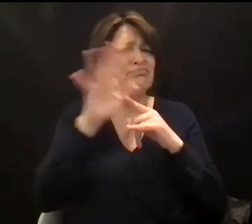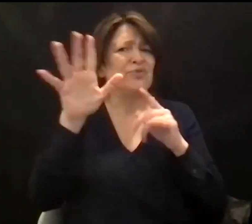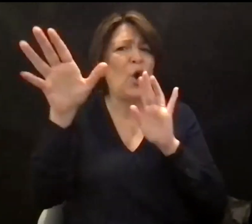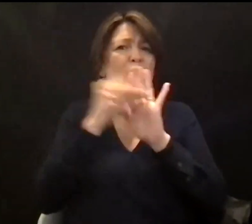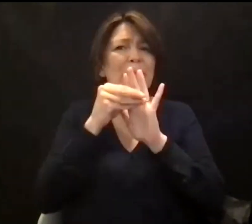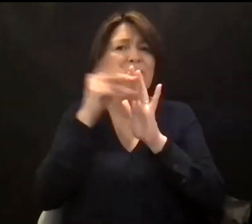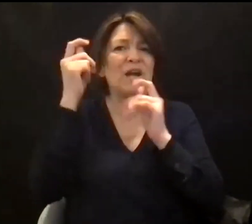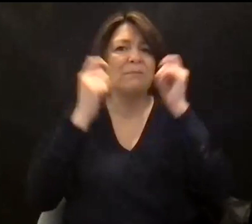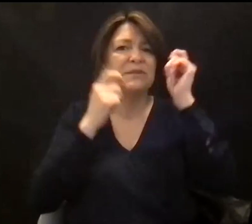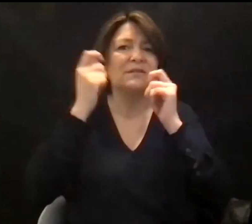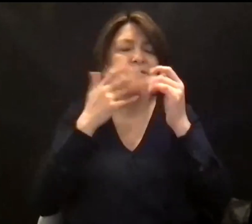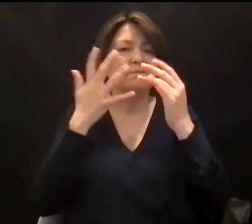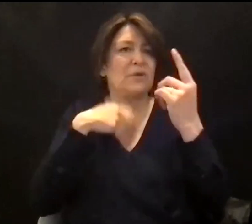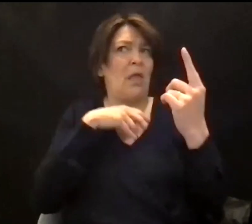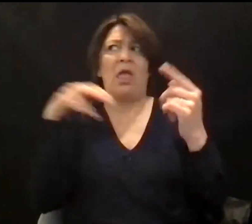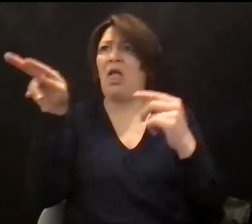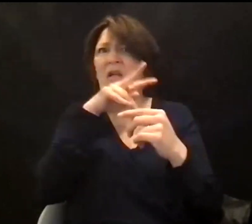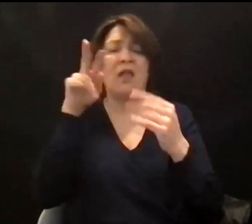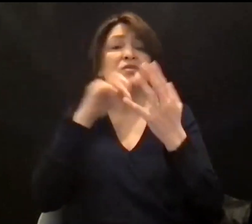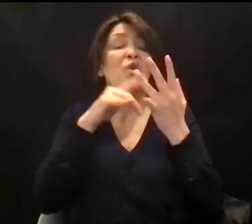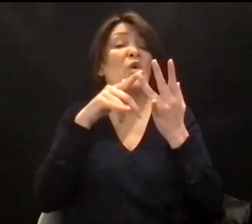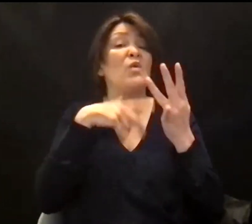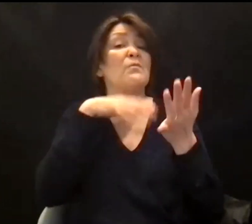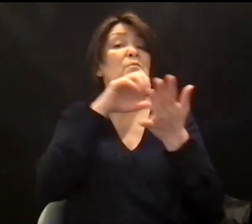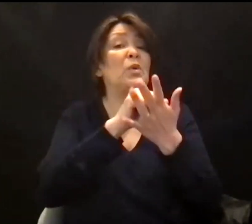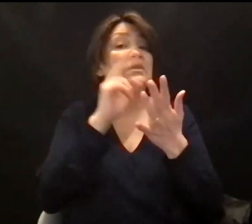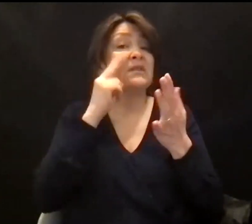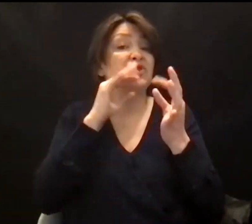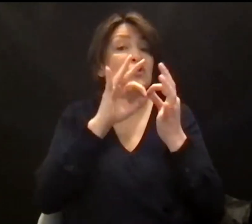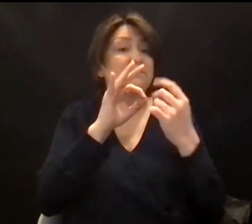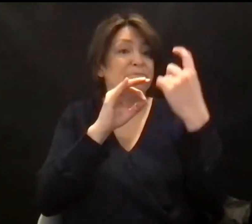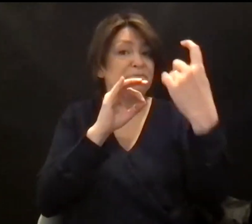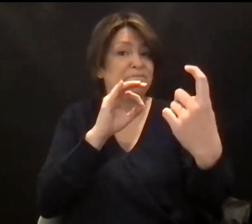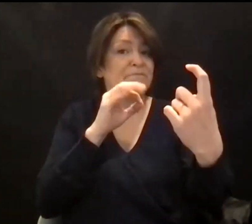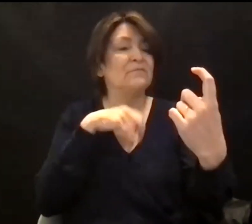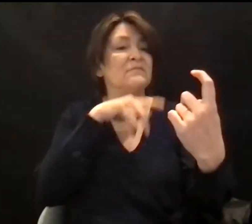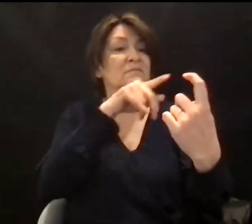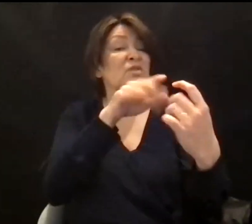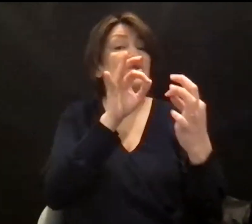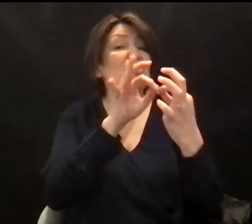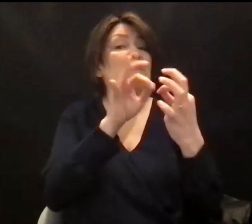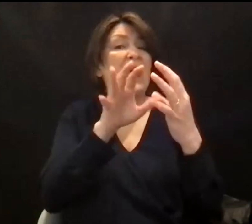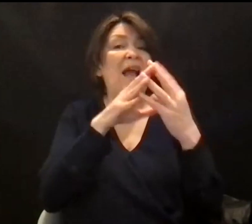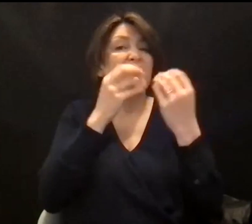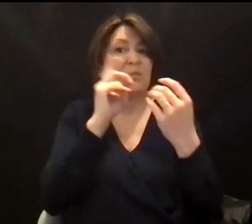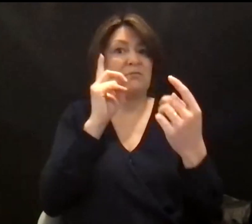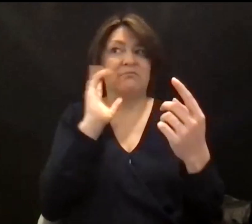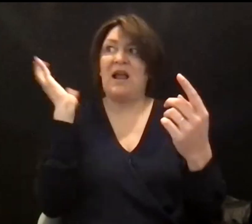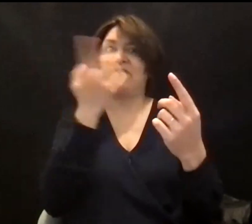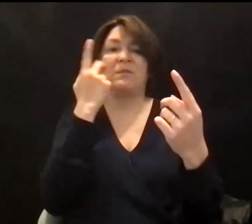interpreters are amazing at capturing all those facial expressions and visual information in those contexts. And I would always book a deaf interpreter for that